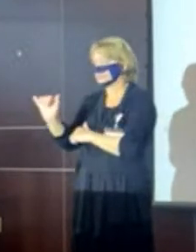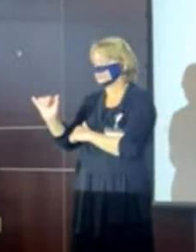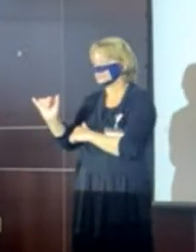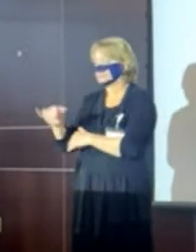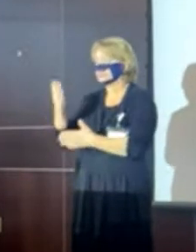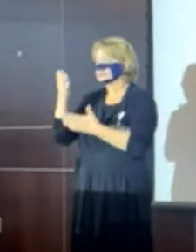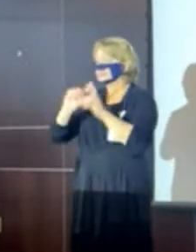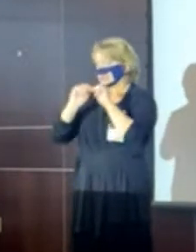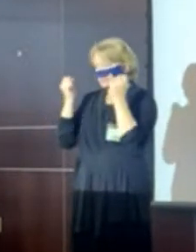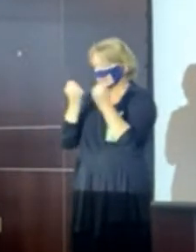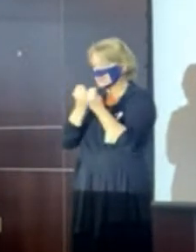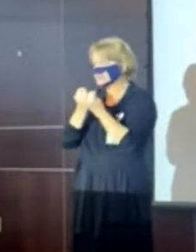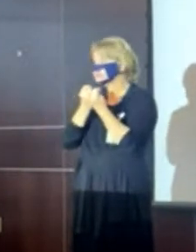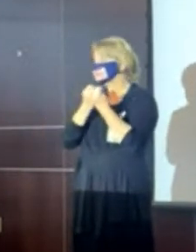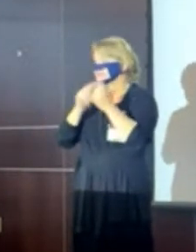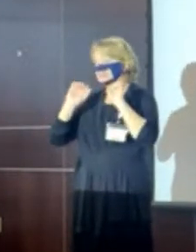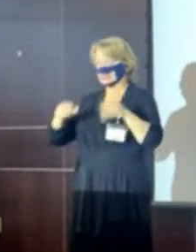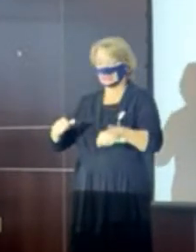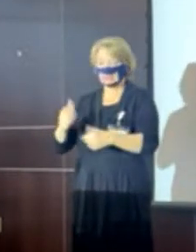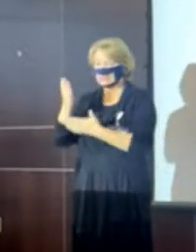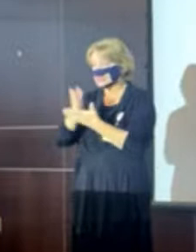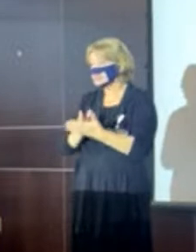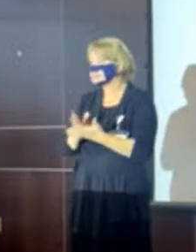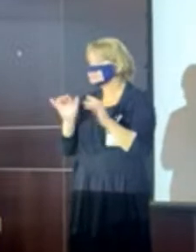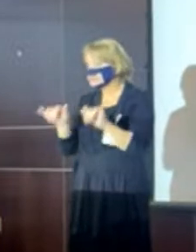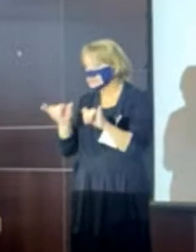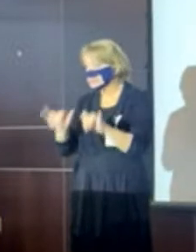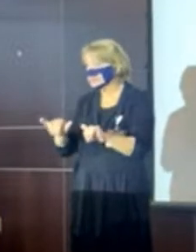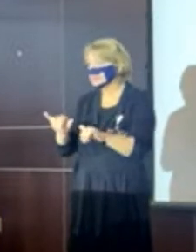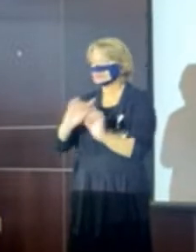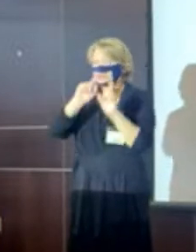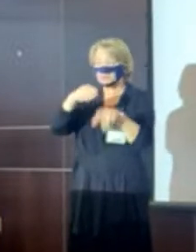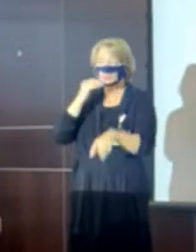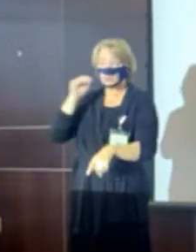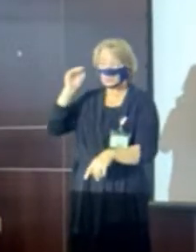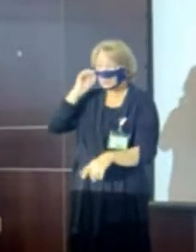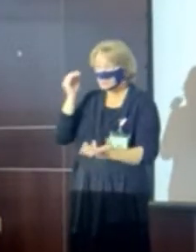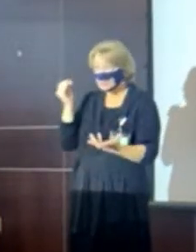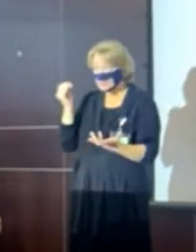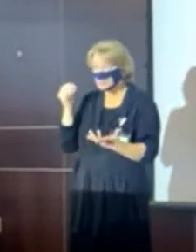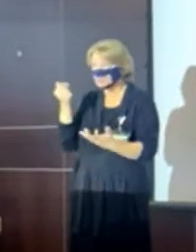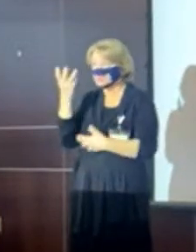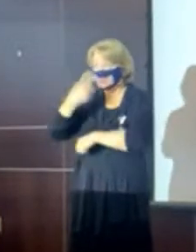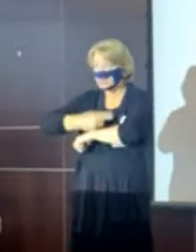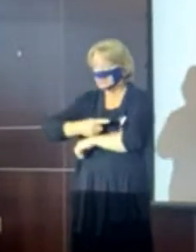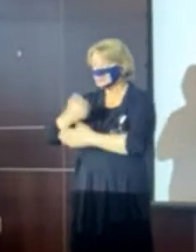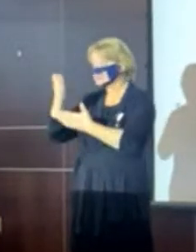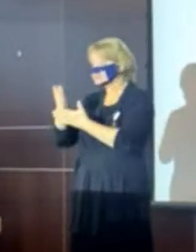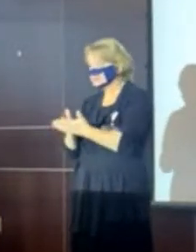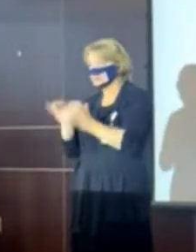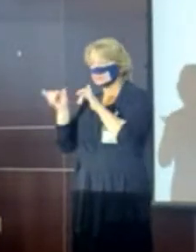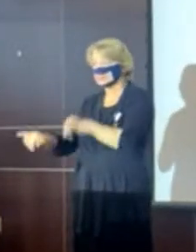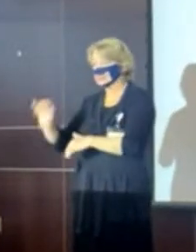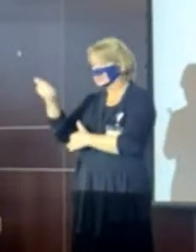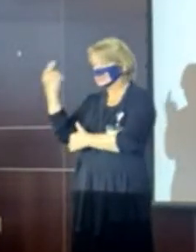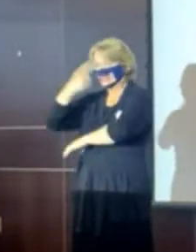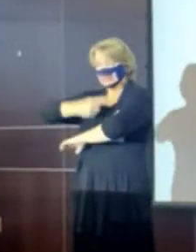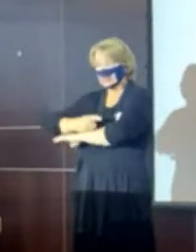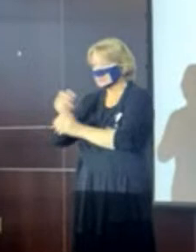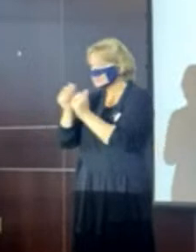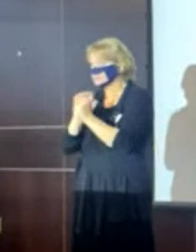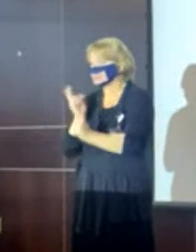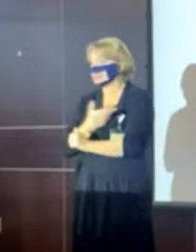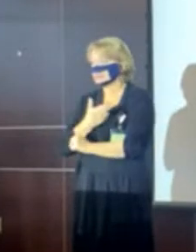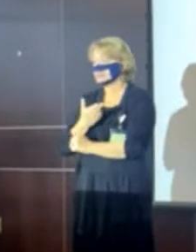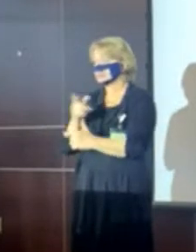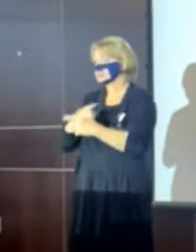the team has been able to stabilize and discharge in a couple of days. We've had several that have been 10 days with us, and then obviously,